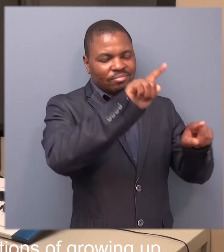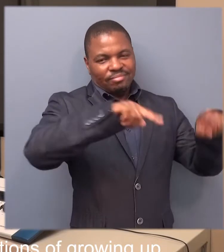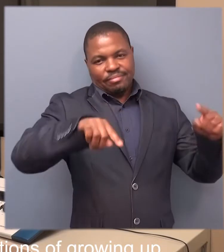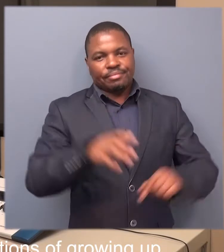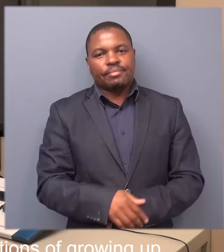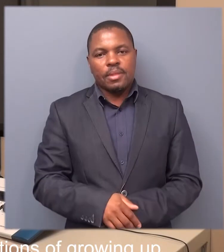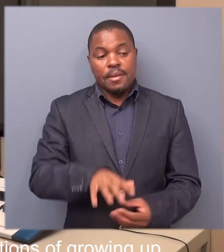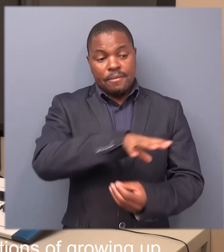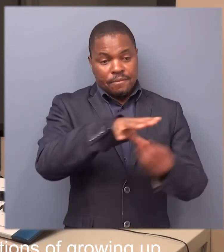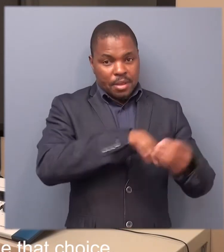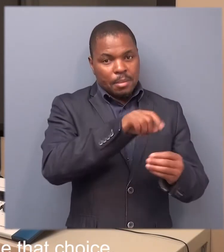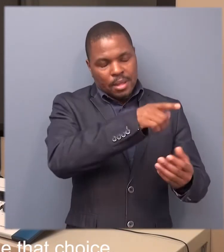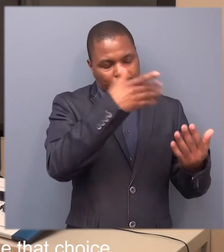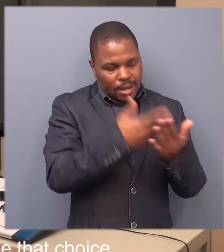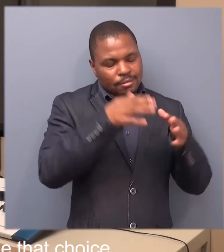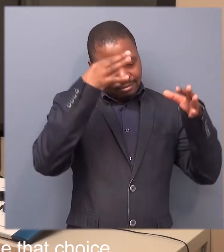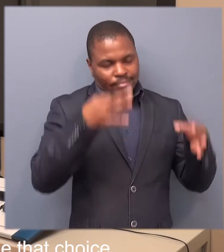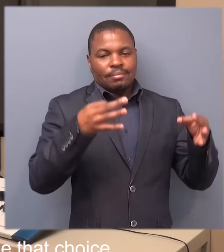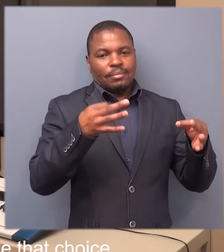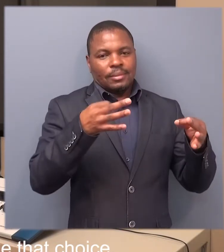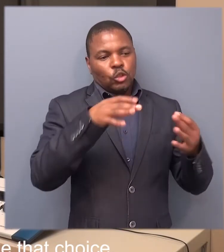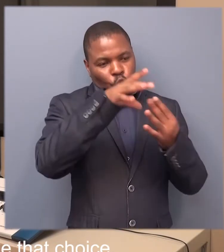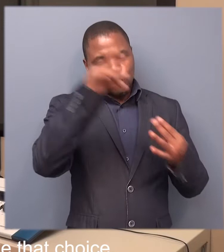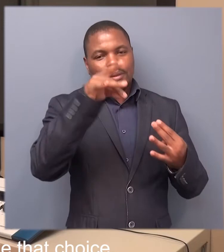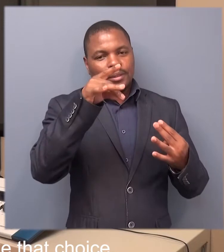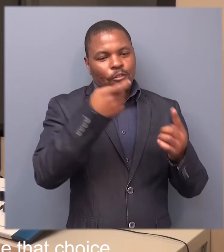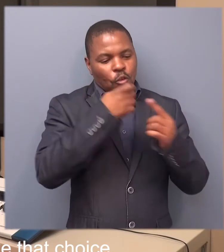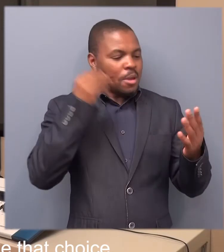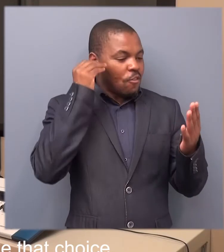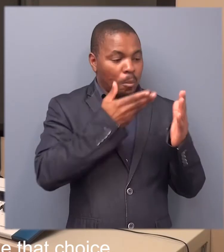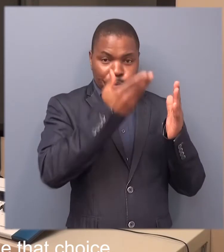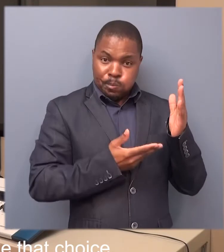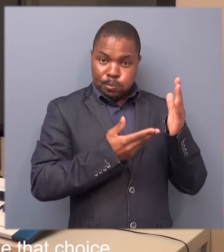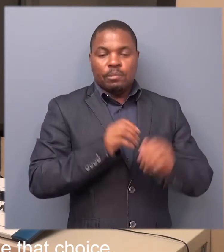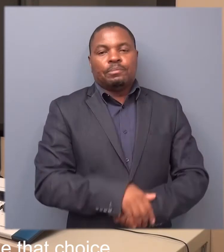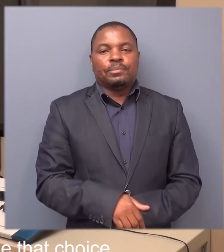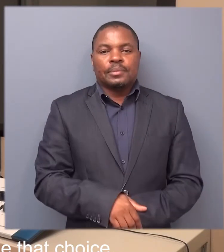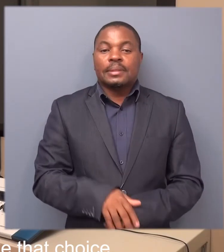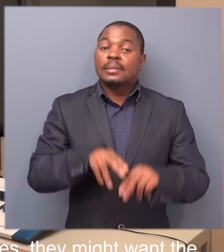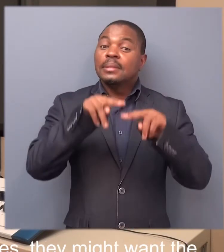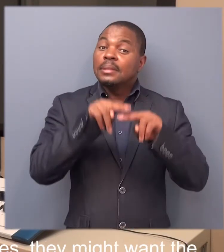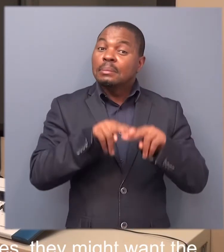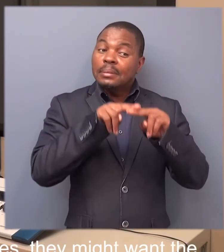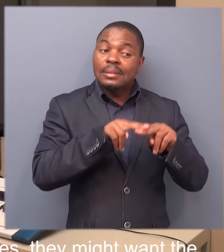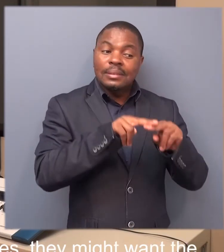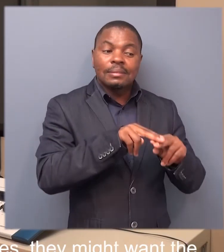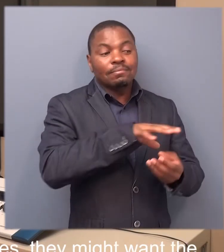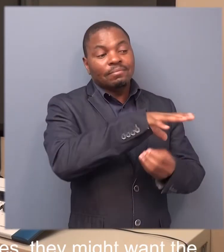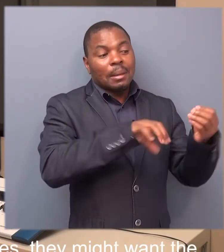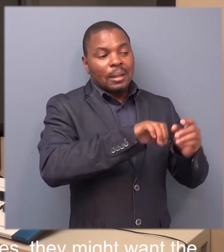family's individual circumstances. So the family then gets to make that choice, but they need to make an informed choice.